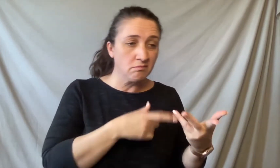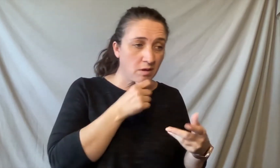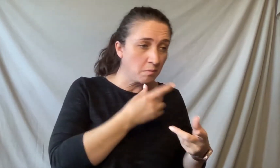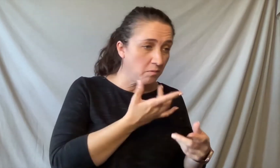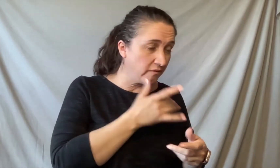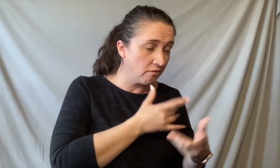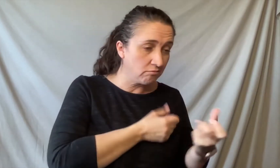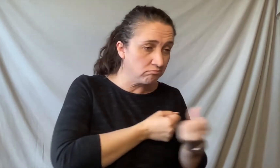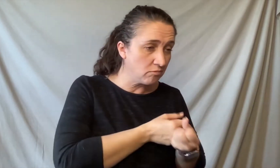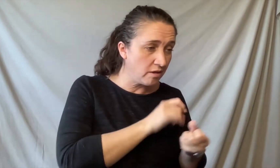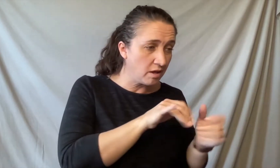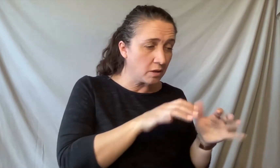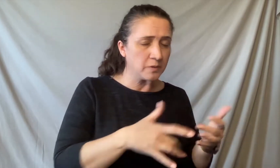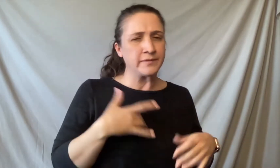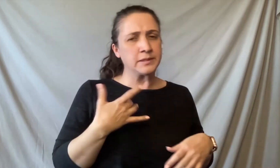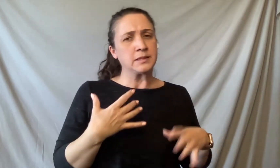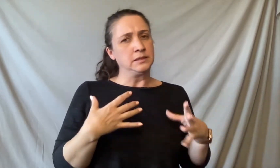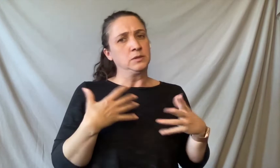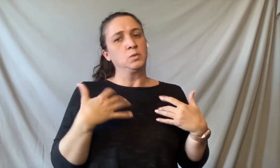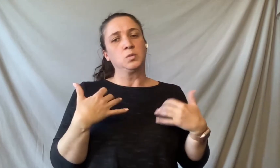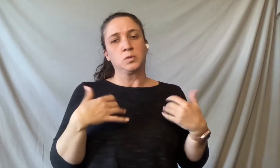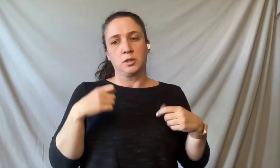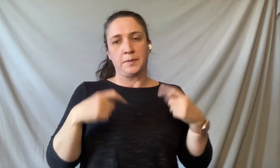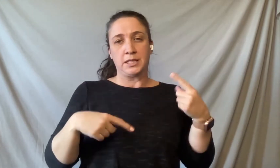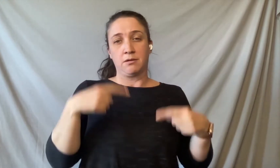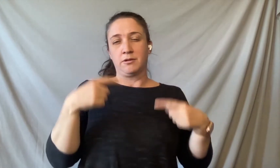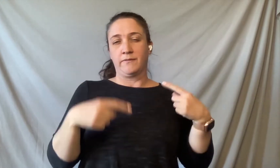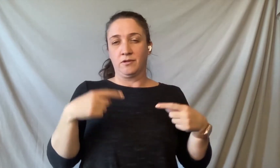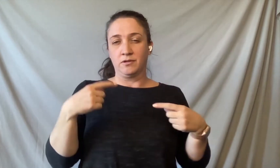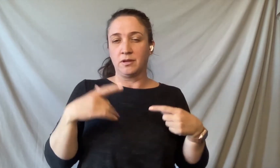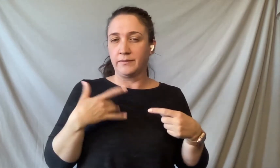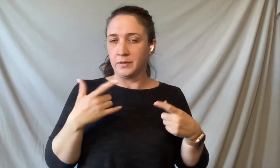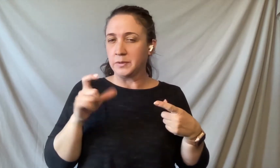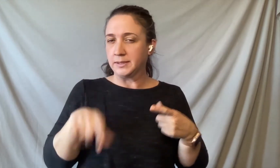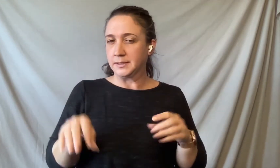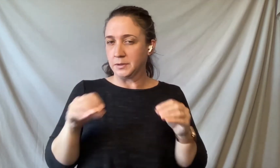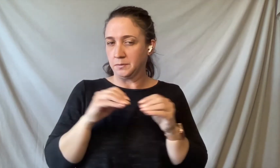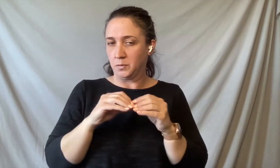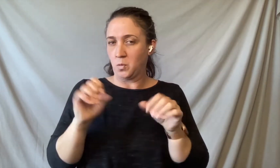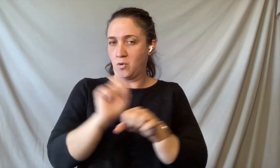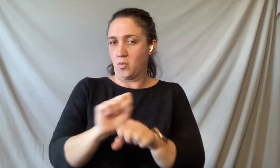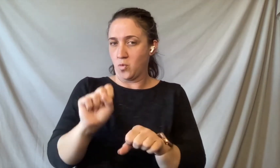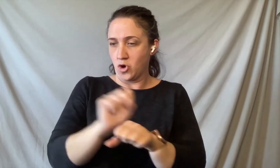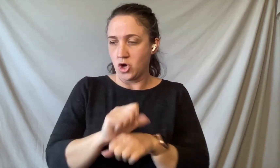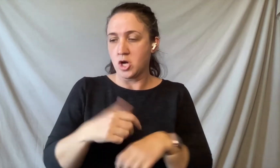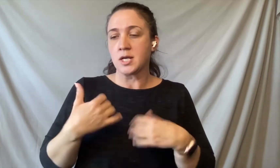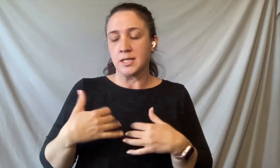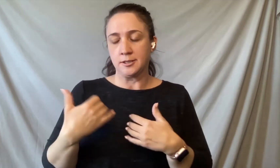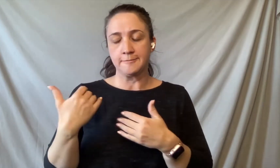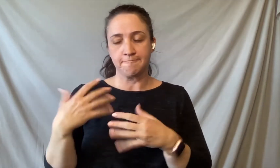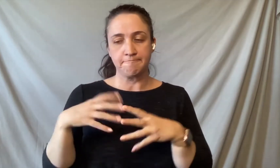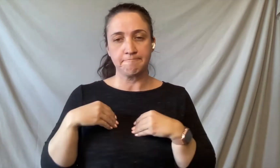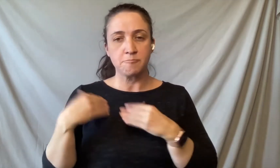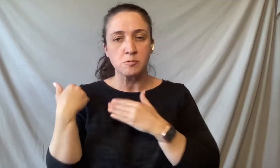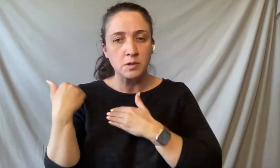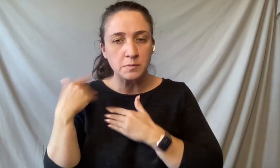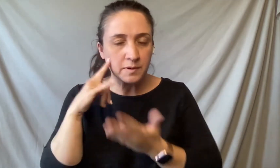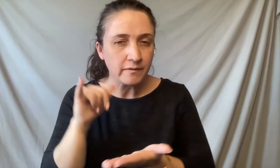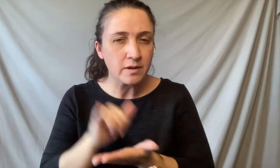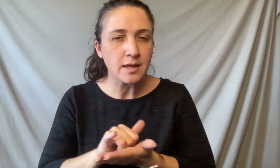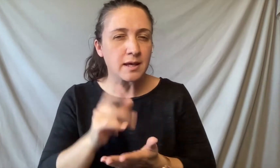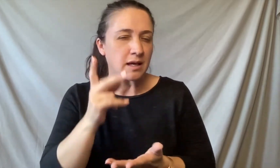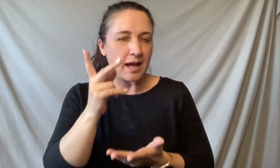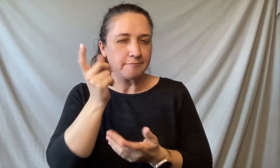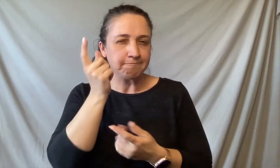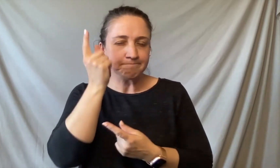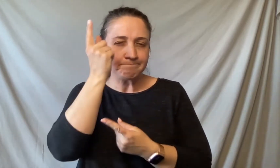get controversial, and therefore that's why I think we need to do some work on it and own it and just sort of really see what we think we mean.